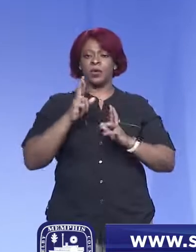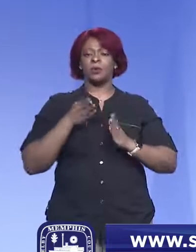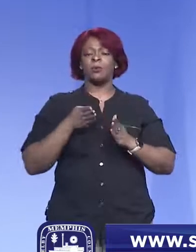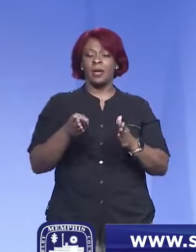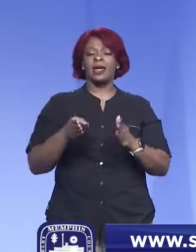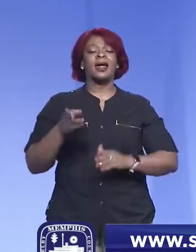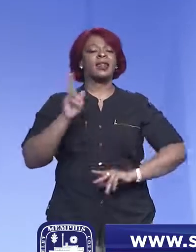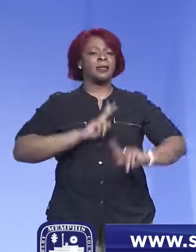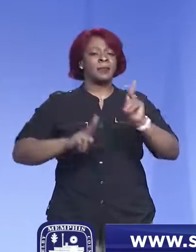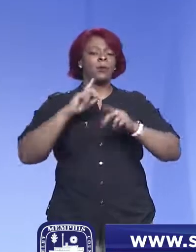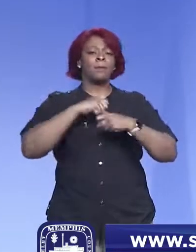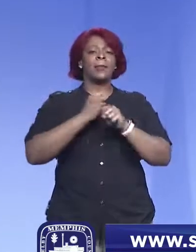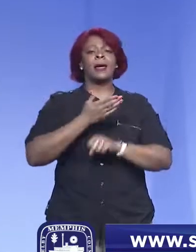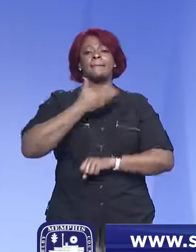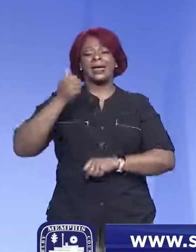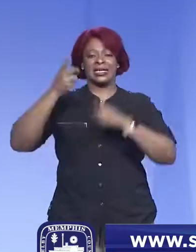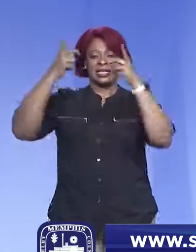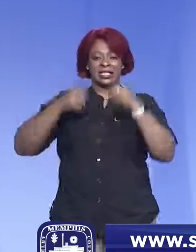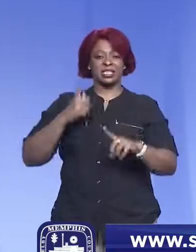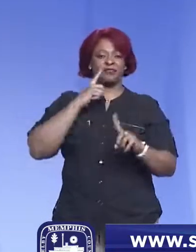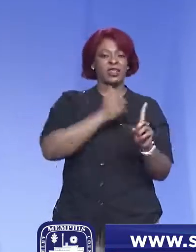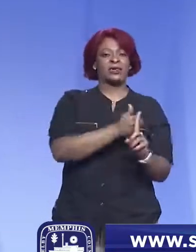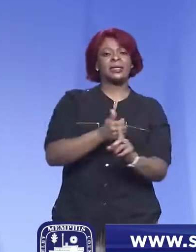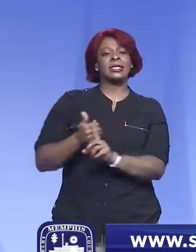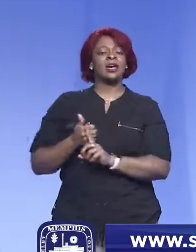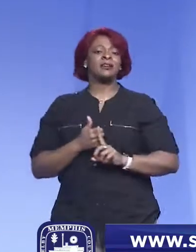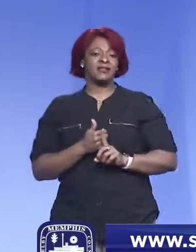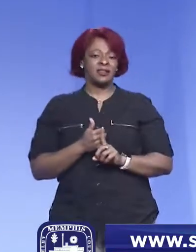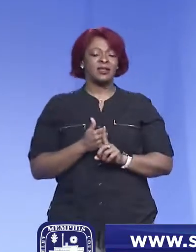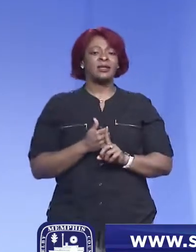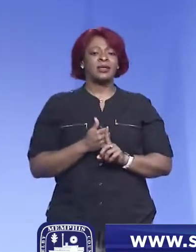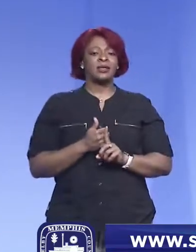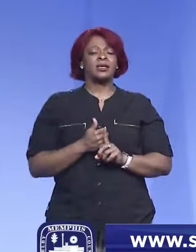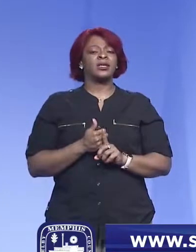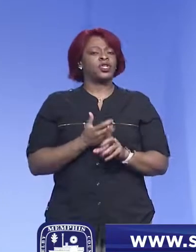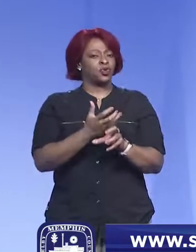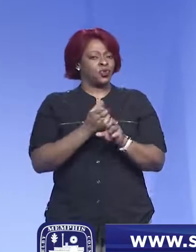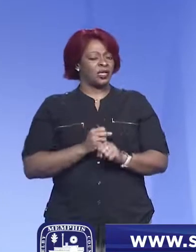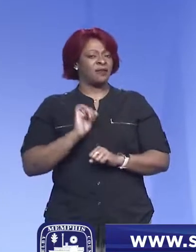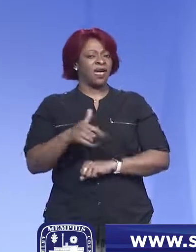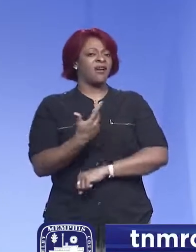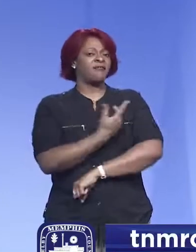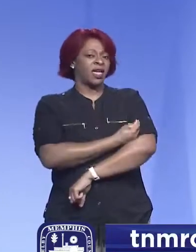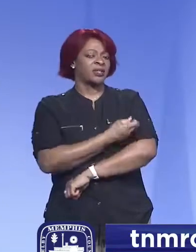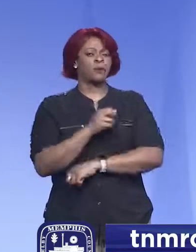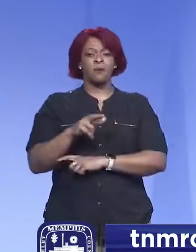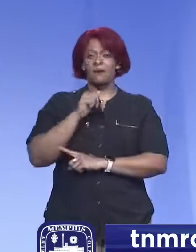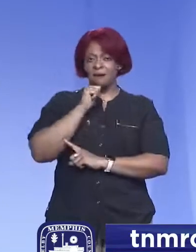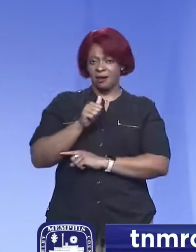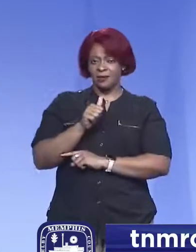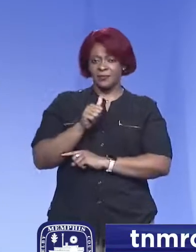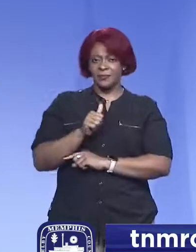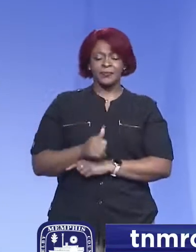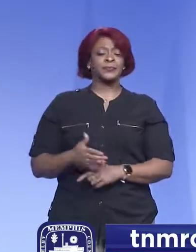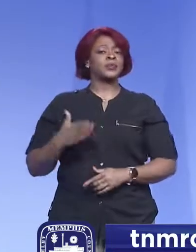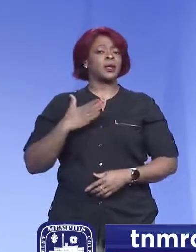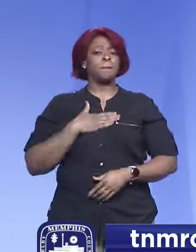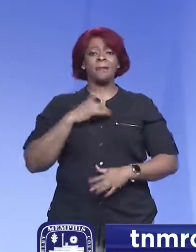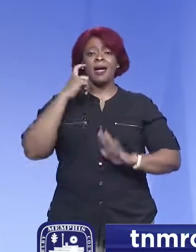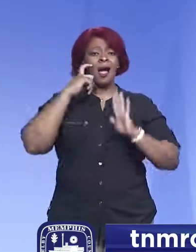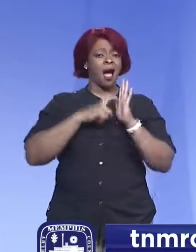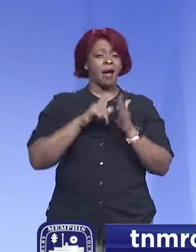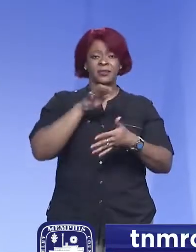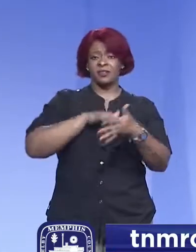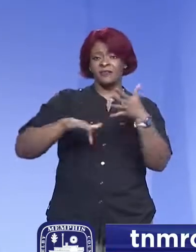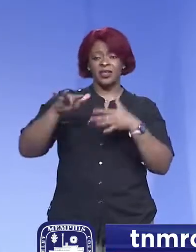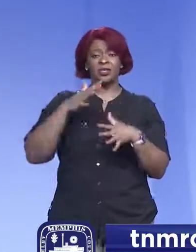think people will make the decision to receive the vaccine. It's been my observation that you've pretty